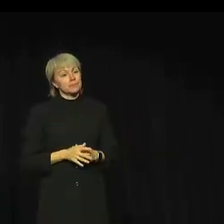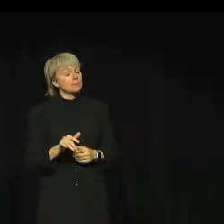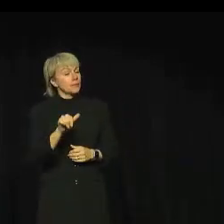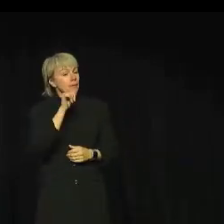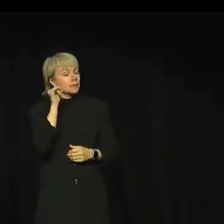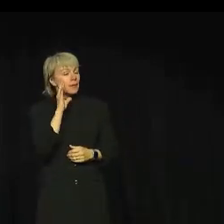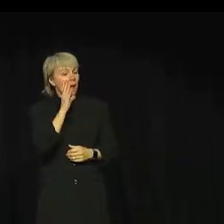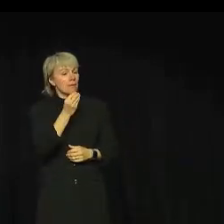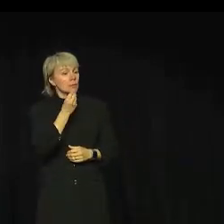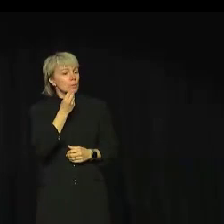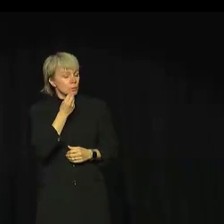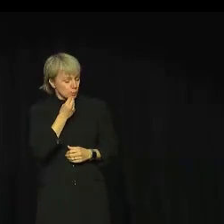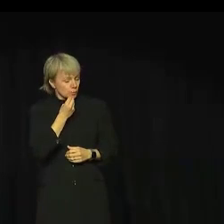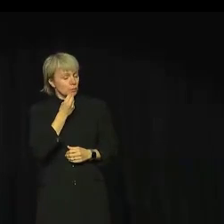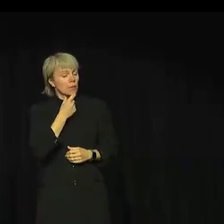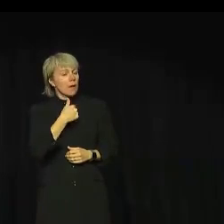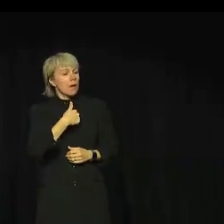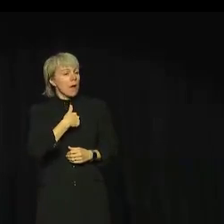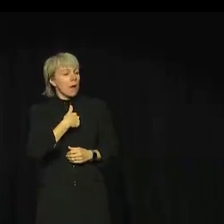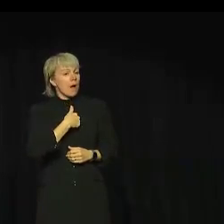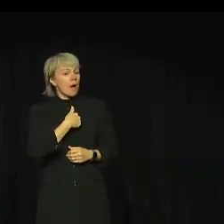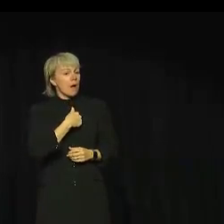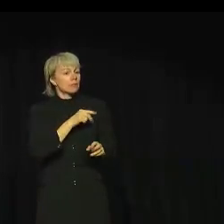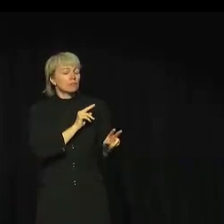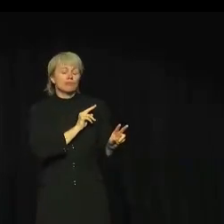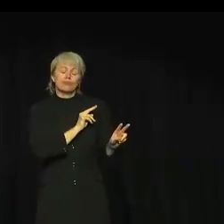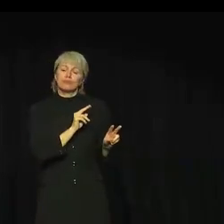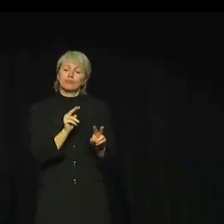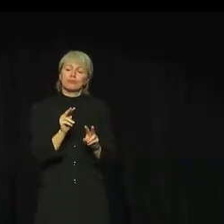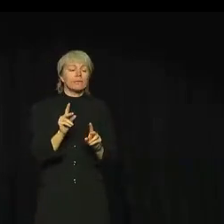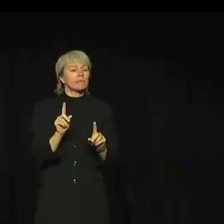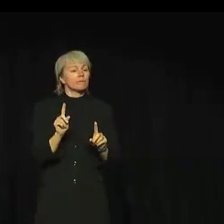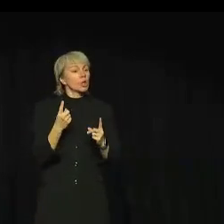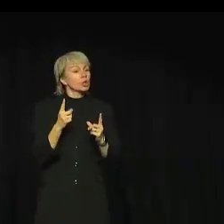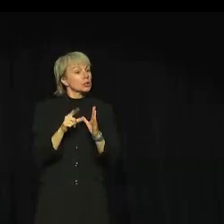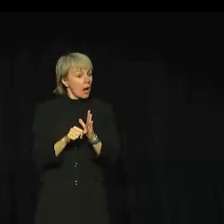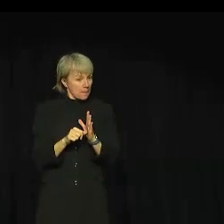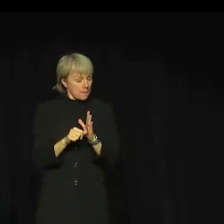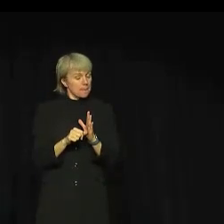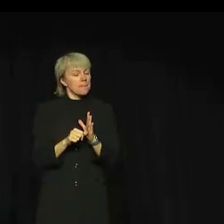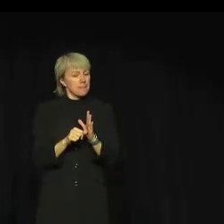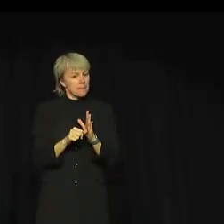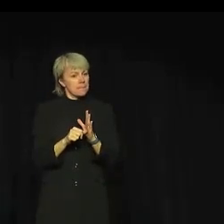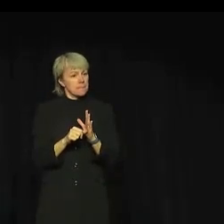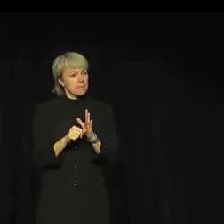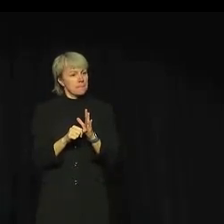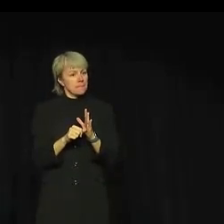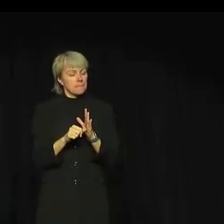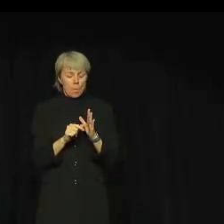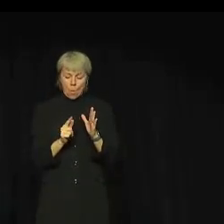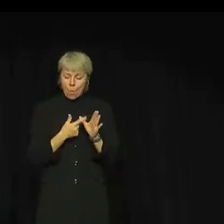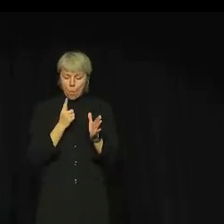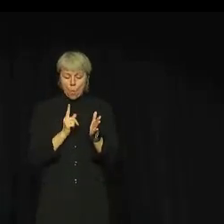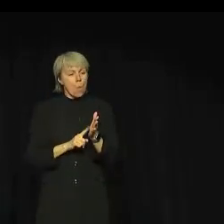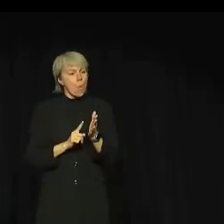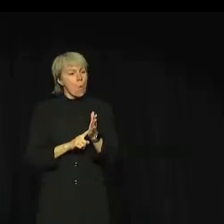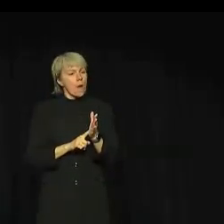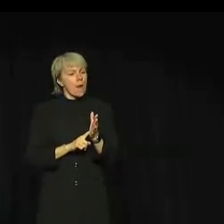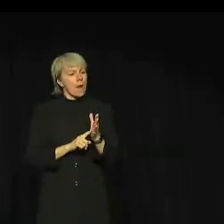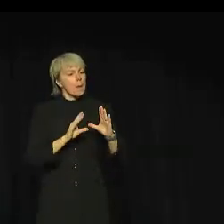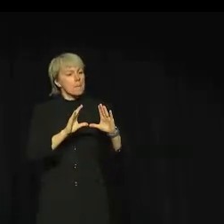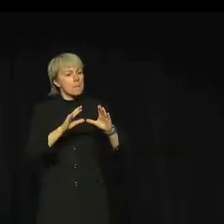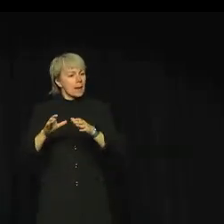Yesterday afternoon, I looked for the first time at the all-party joint